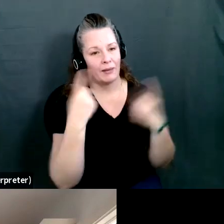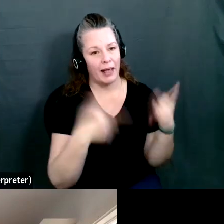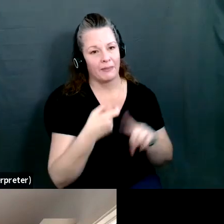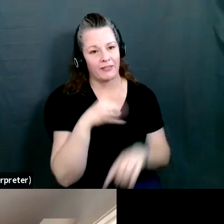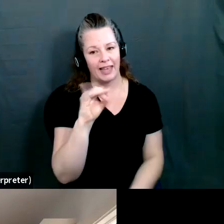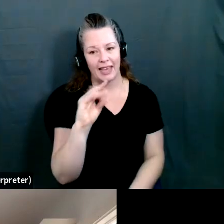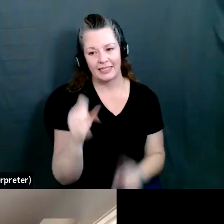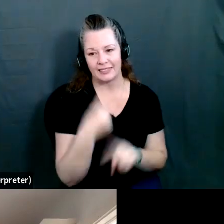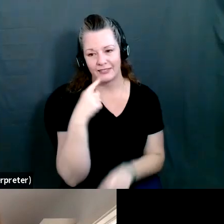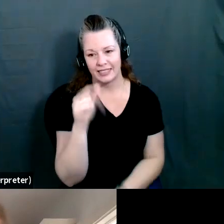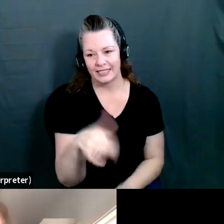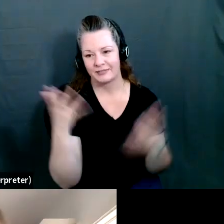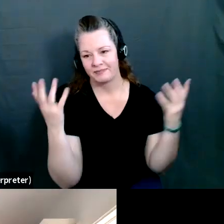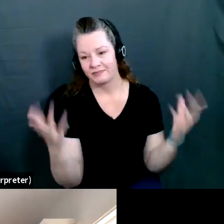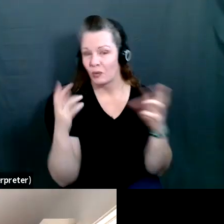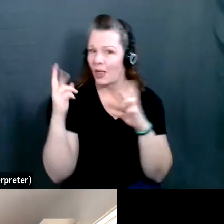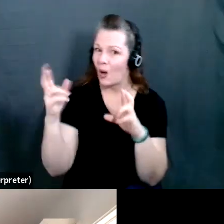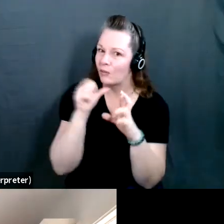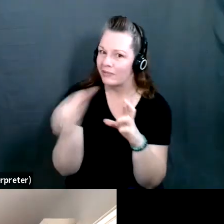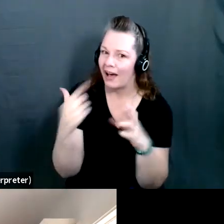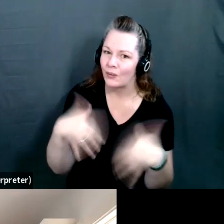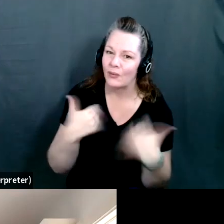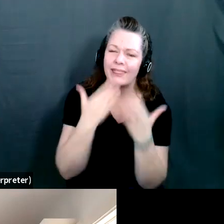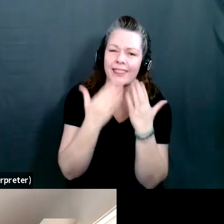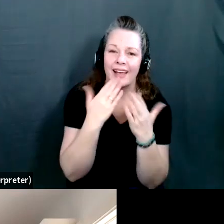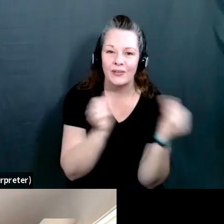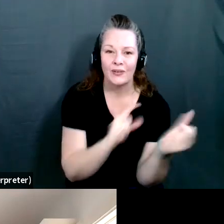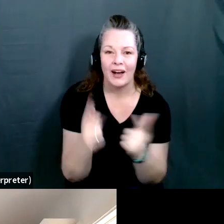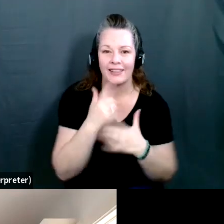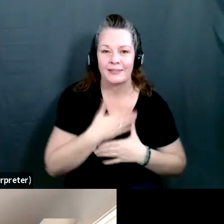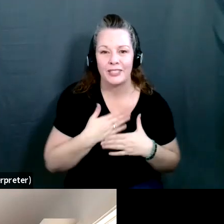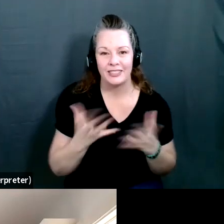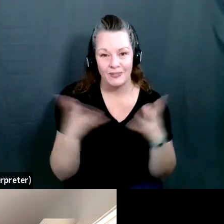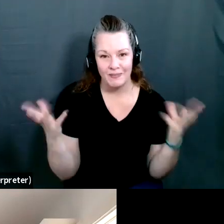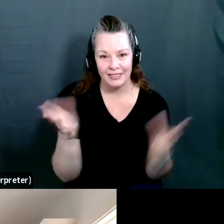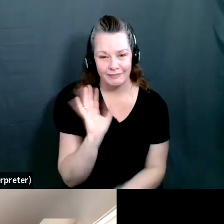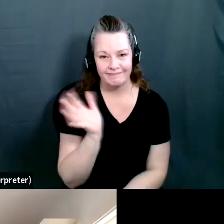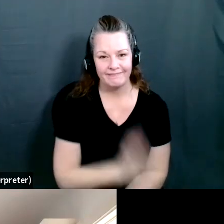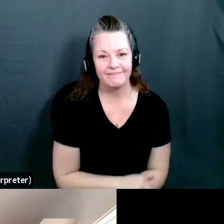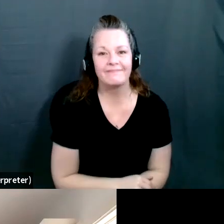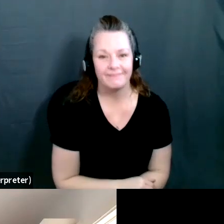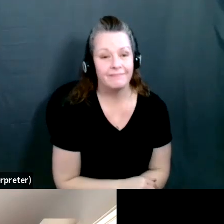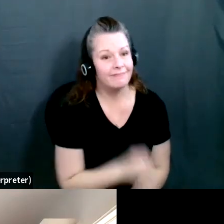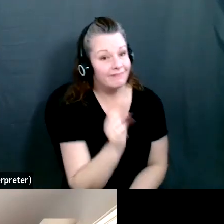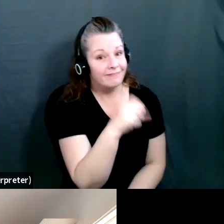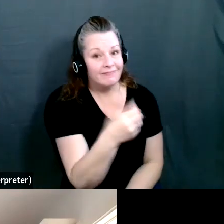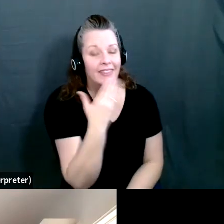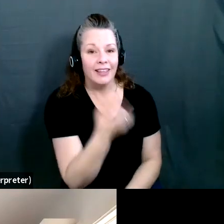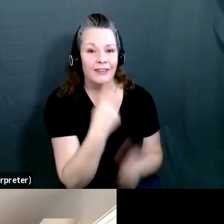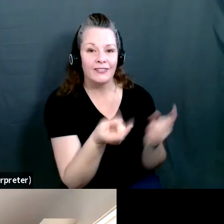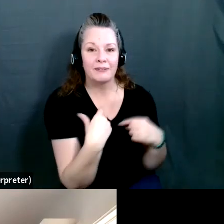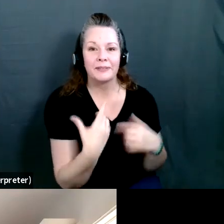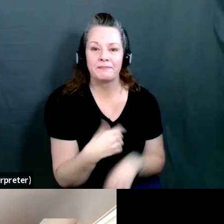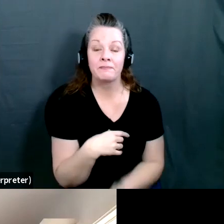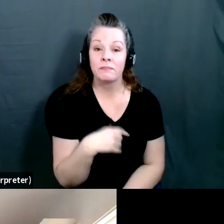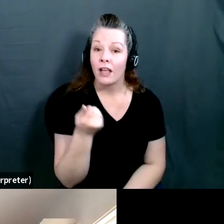Hope not. God, Lord. Thank you. Thanks, y'all. Appreciate this so much. Yep. Thanks for hanging out with us. A couple lines